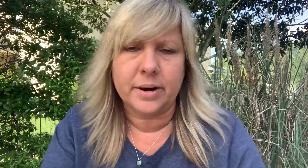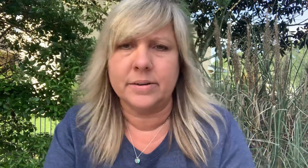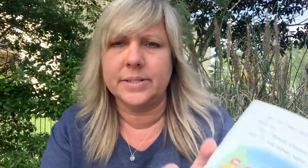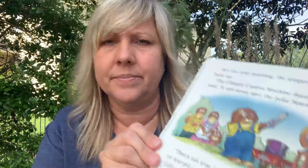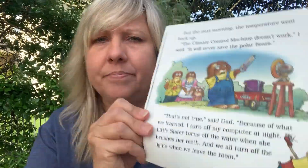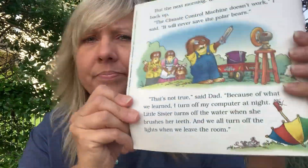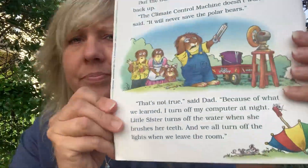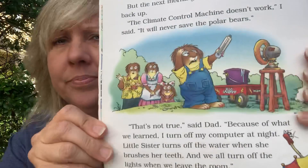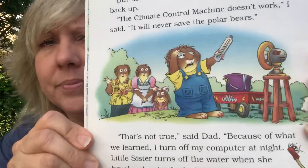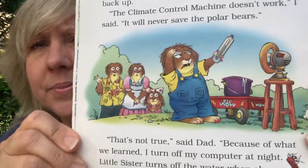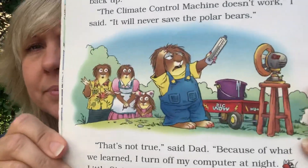bears."